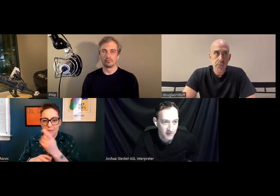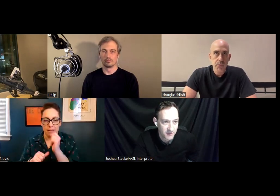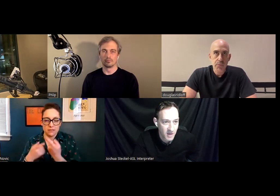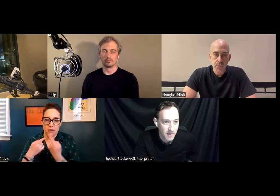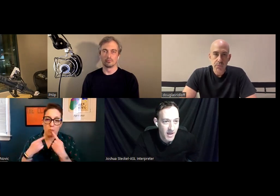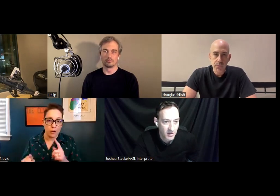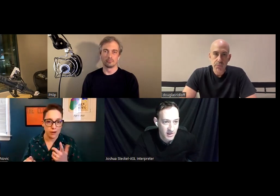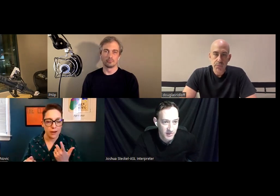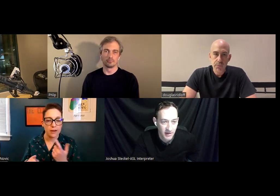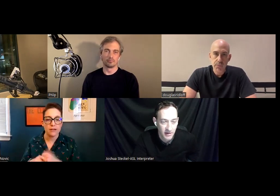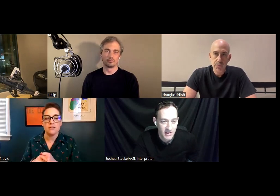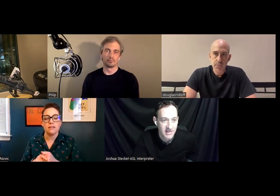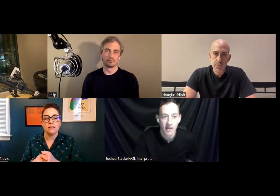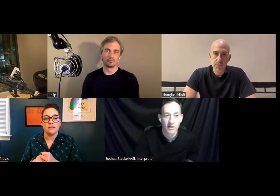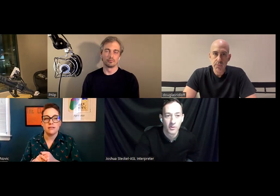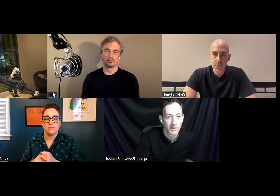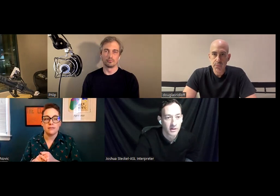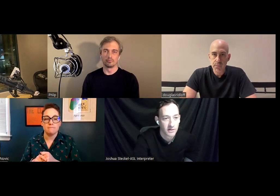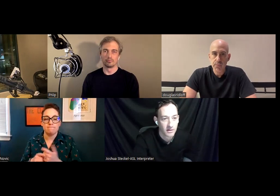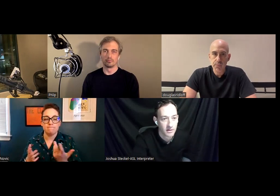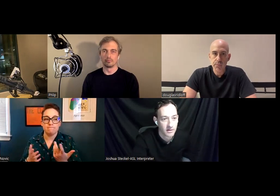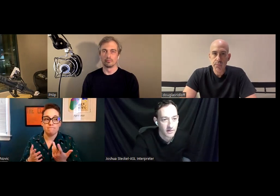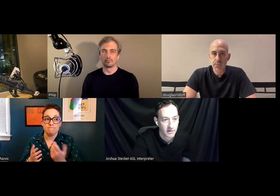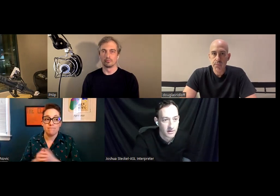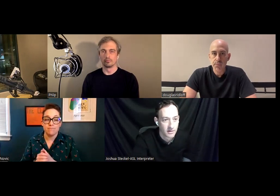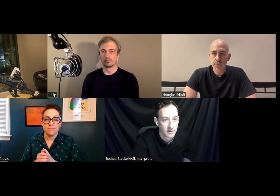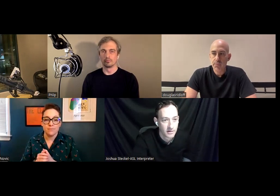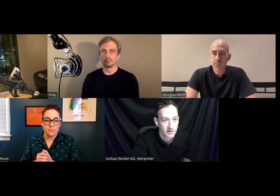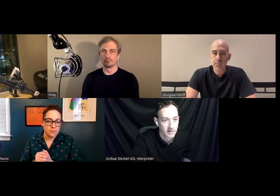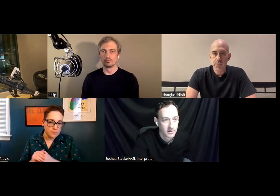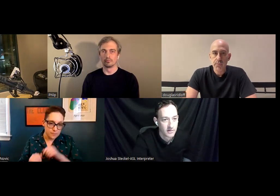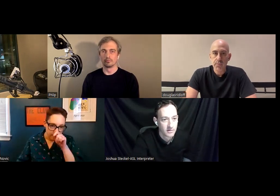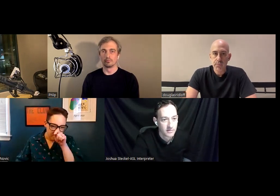or try to compel something that's not going to work.